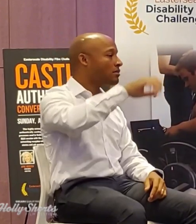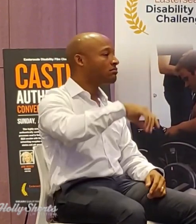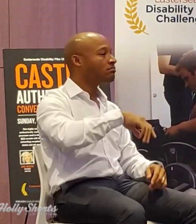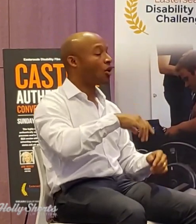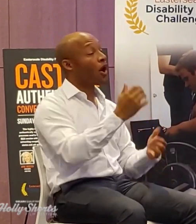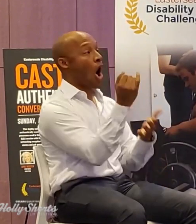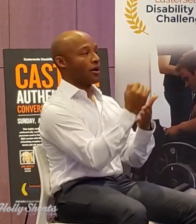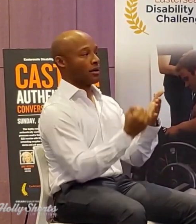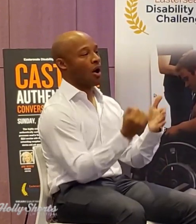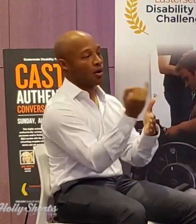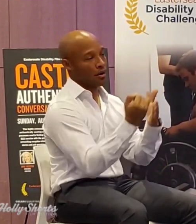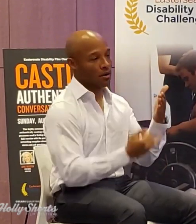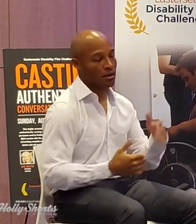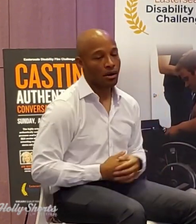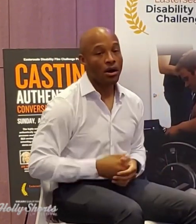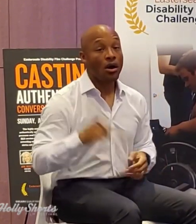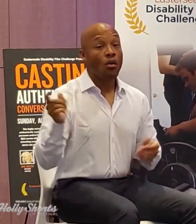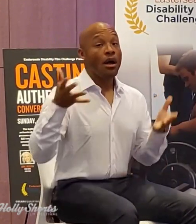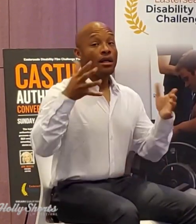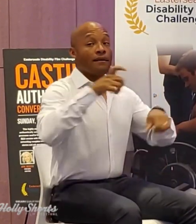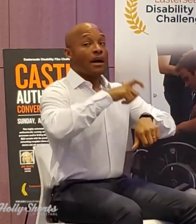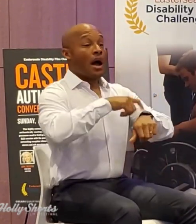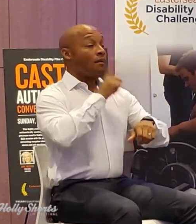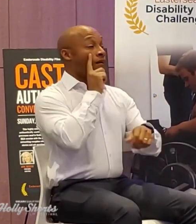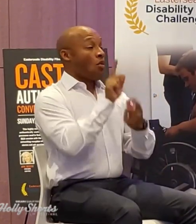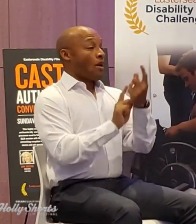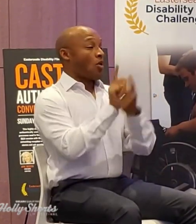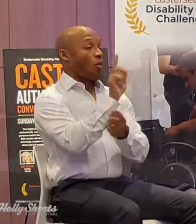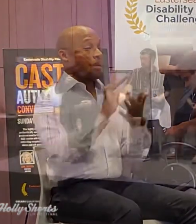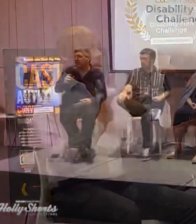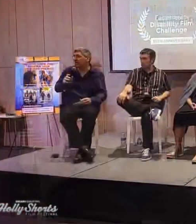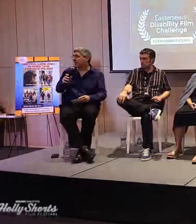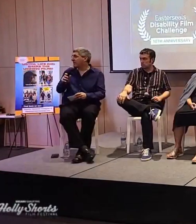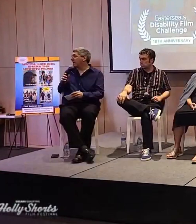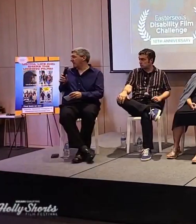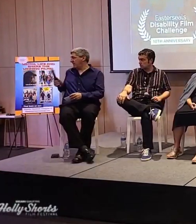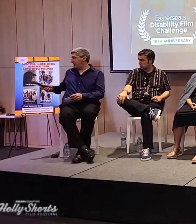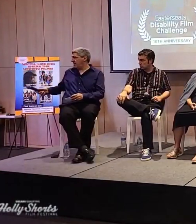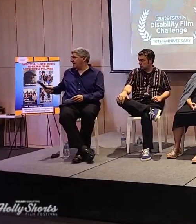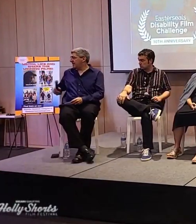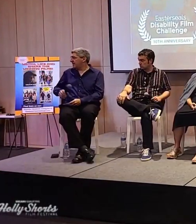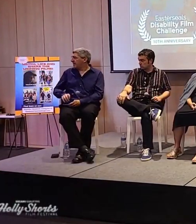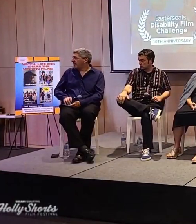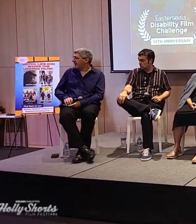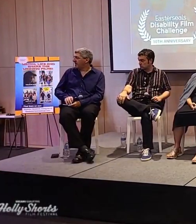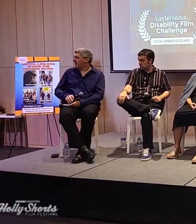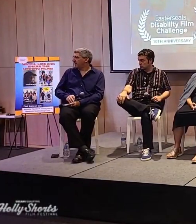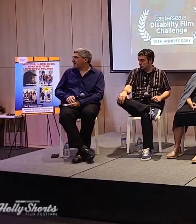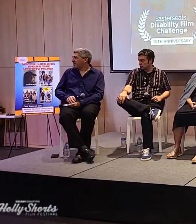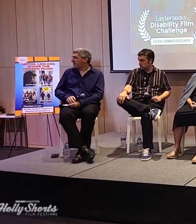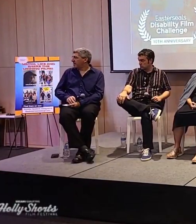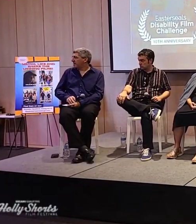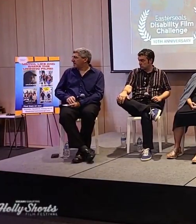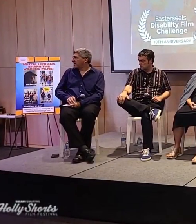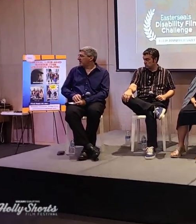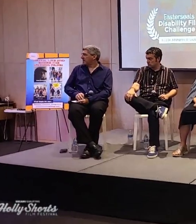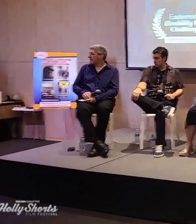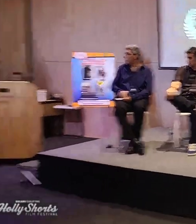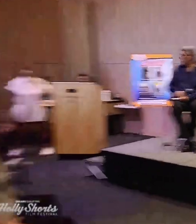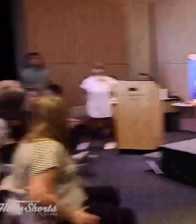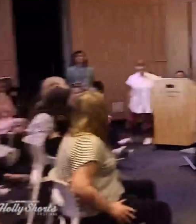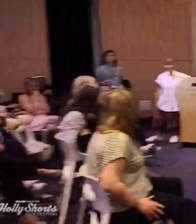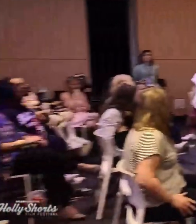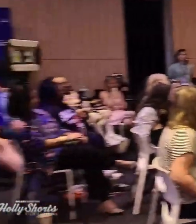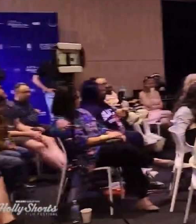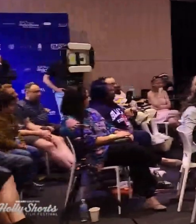for one-on-one networking, so please save your questions for that. We're going to do one more, and then we'll wrap up. Hi, thank you so much for this panel. I was